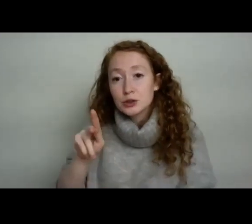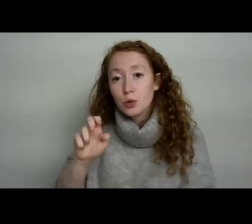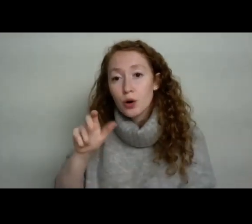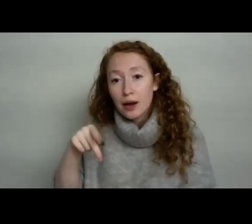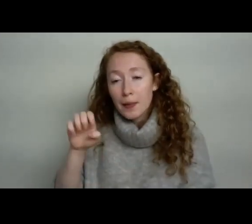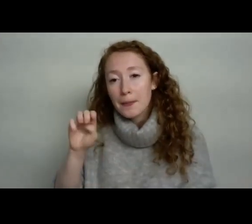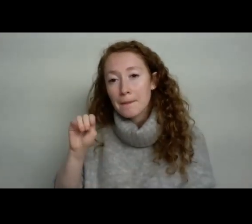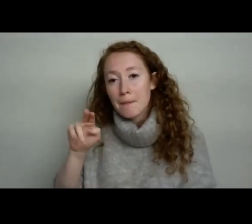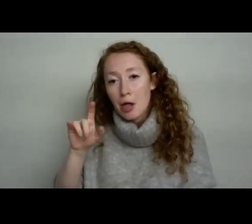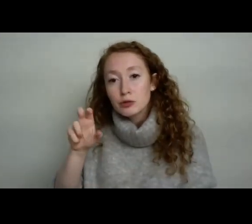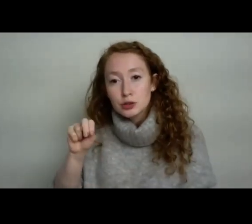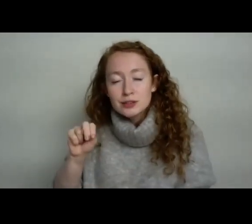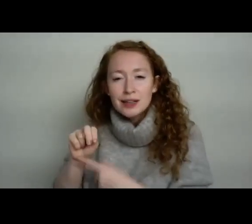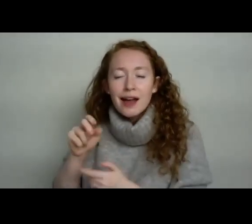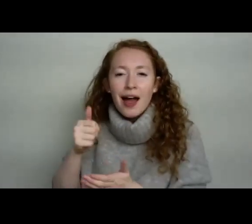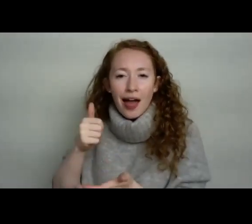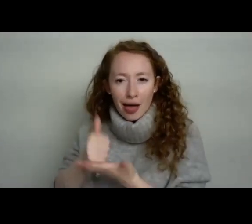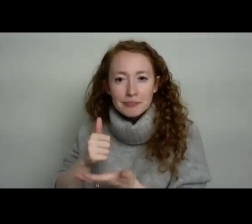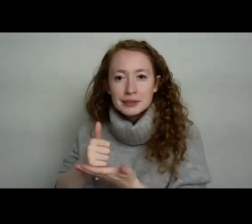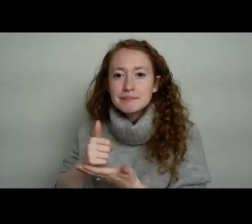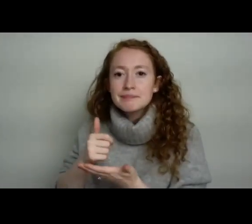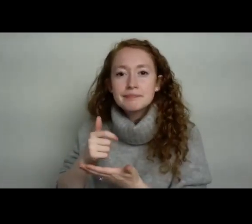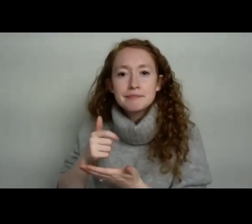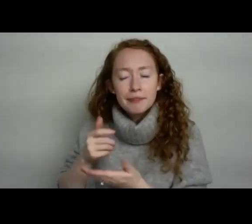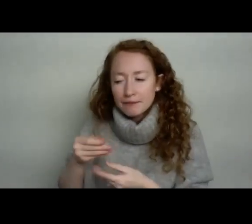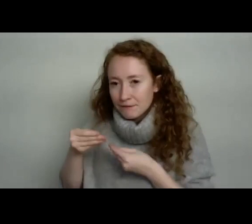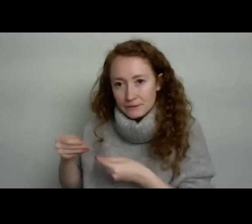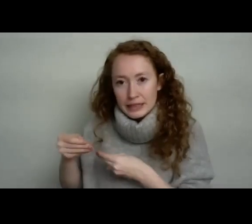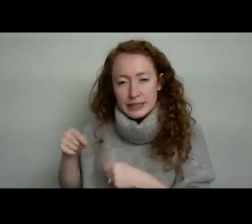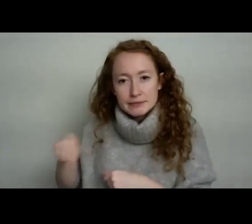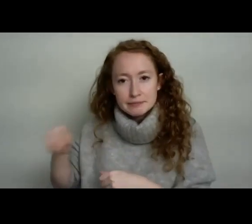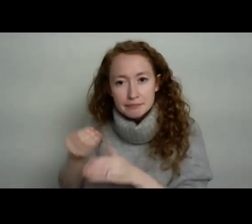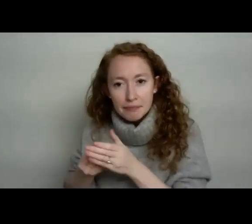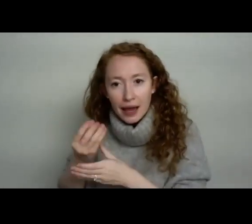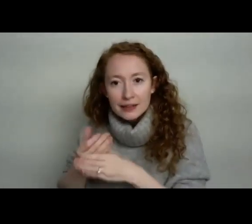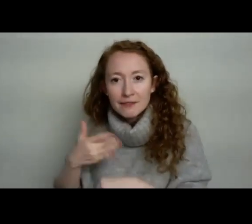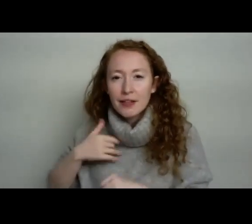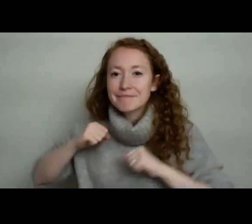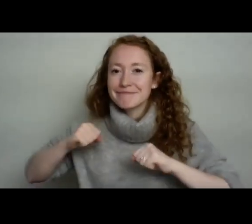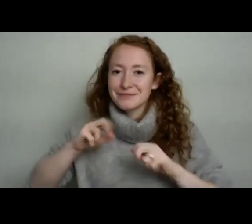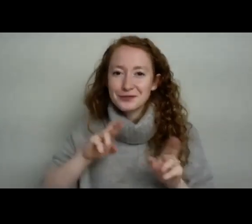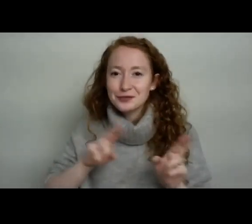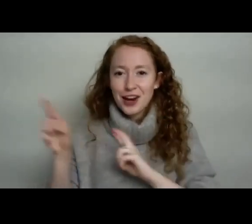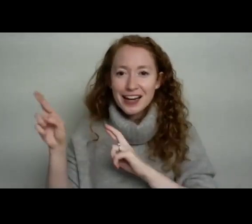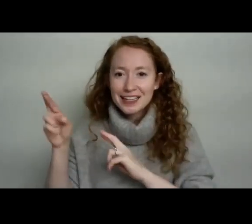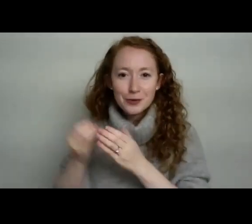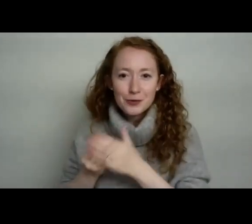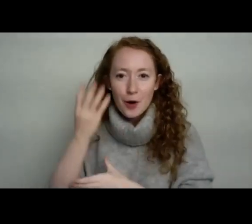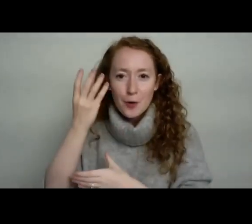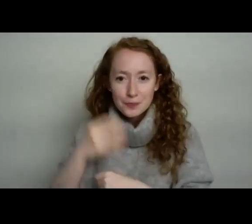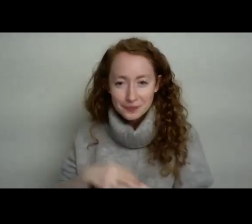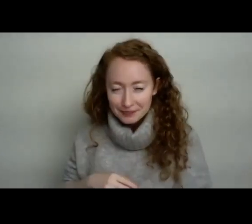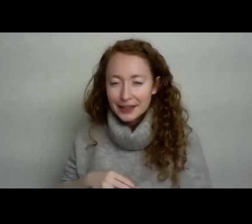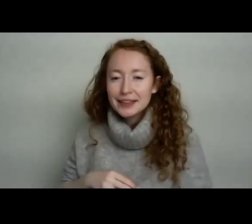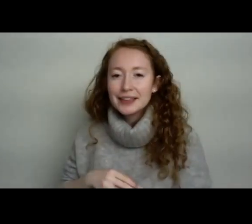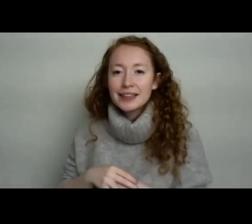help them lift out of their cells or even in their soil blocks that much more easily, so you're not disrupting the